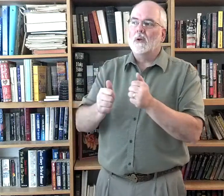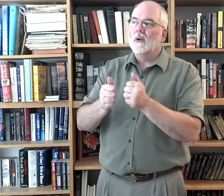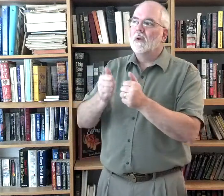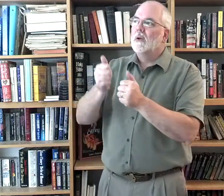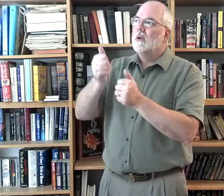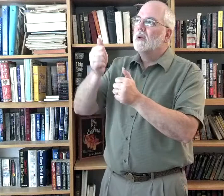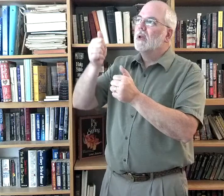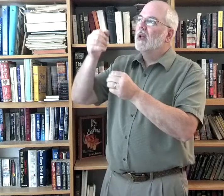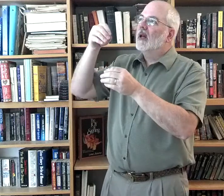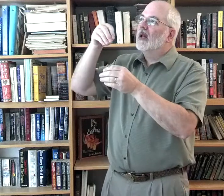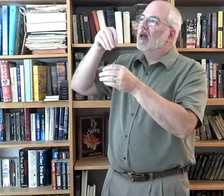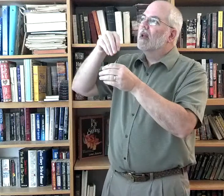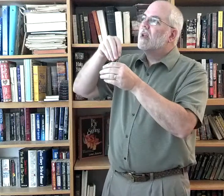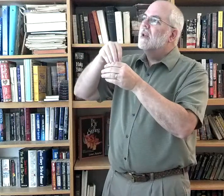Purer in